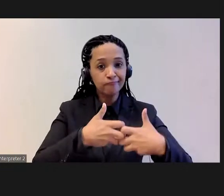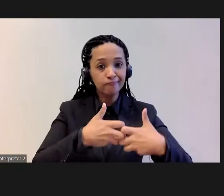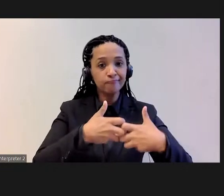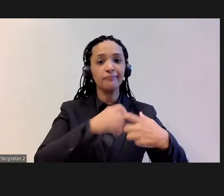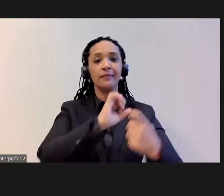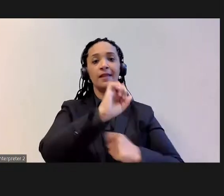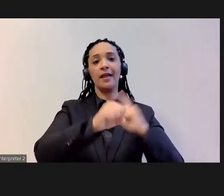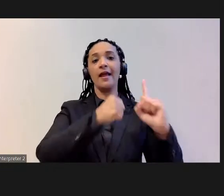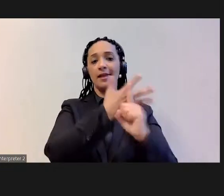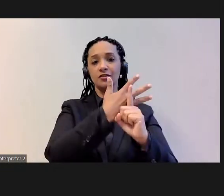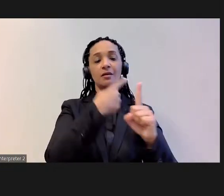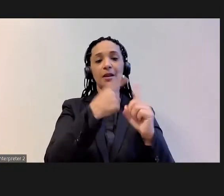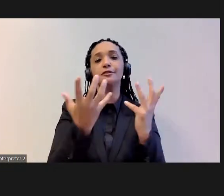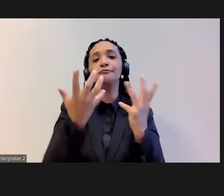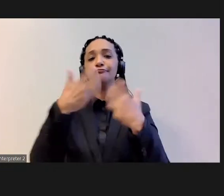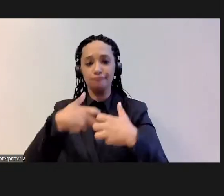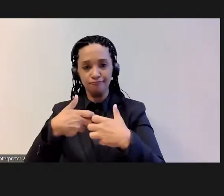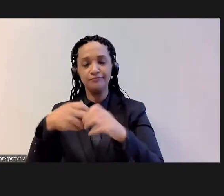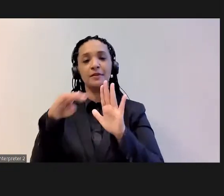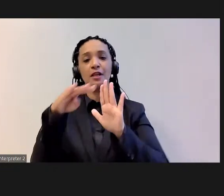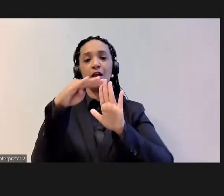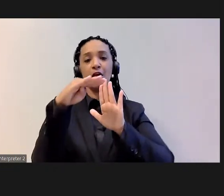to Agendas 2063,